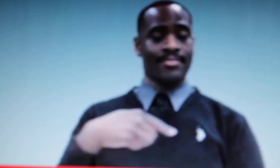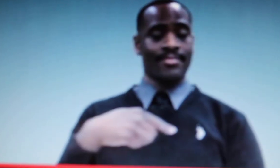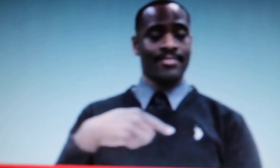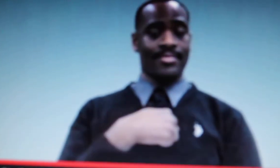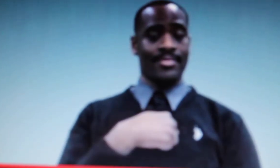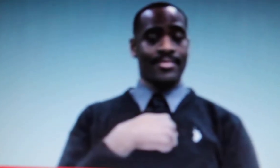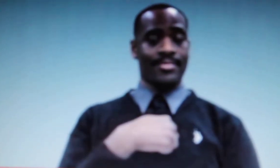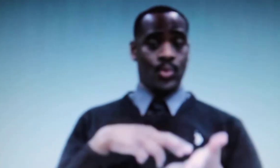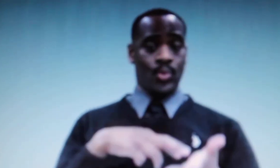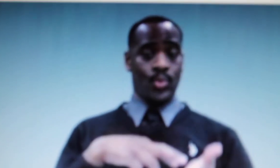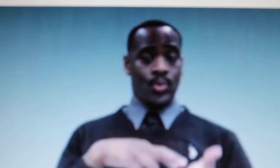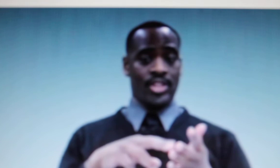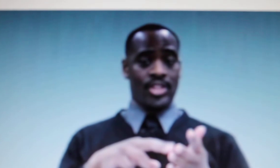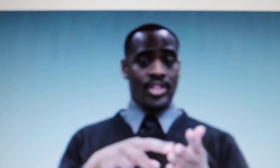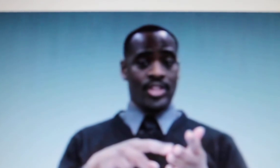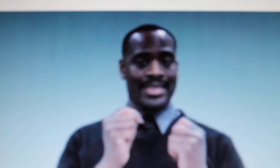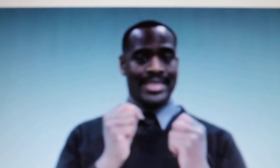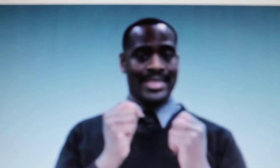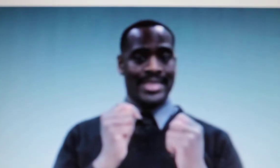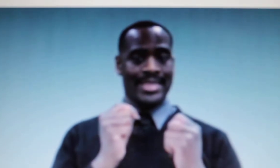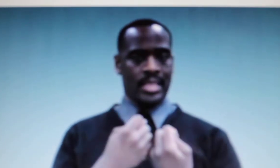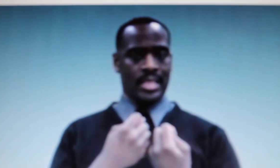several examples that they provided with us.